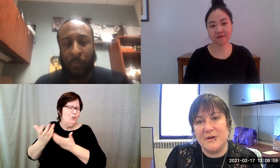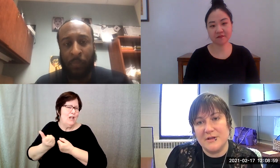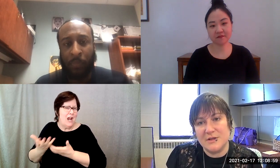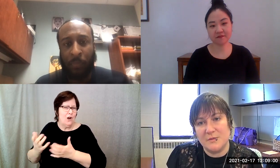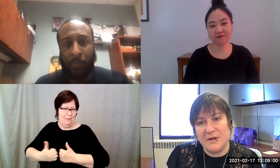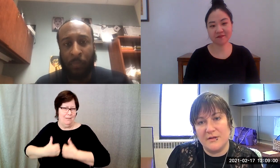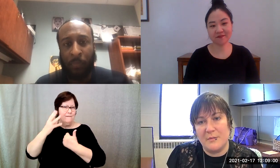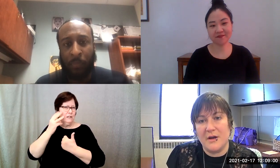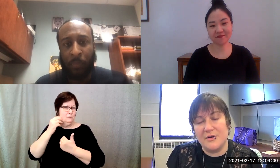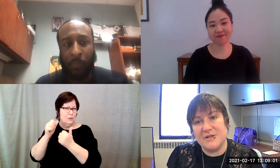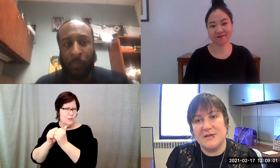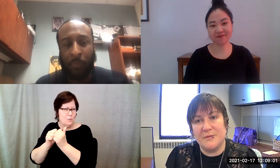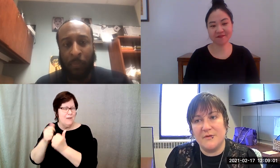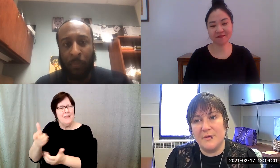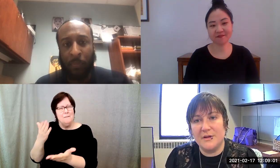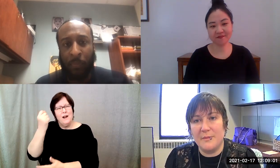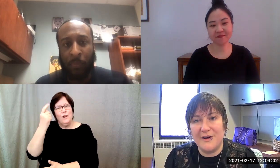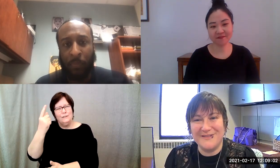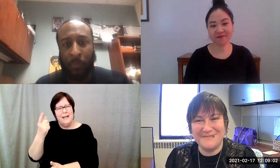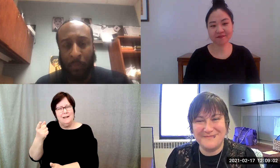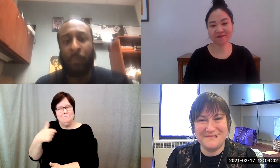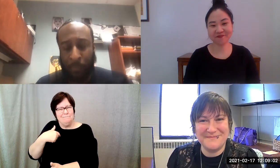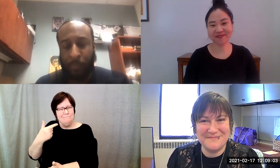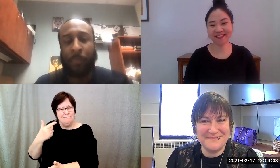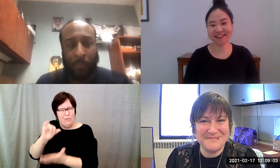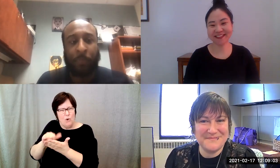life experiences with, and they might understand some of them a little